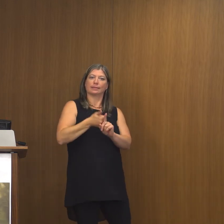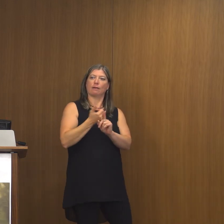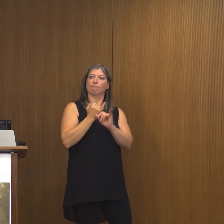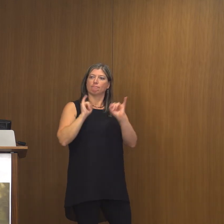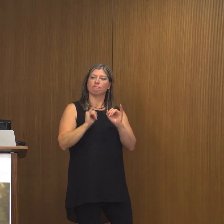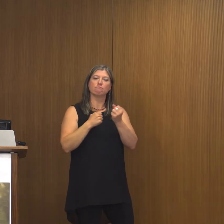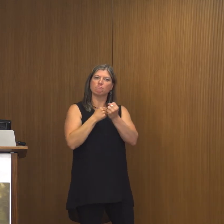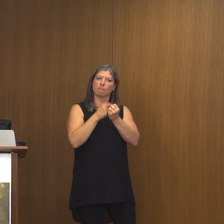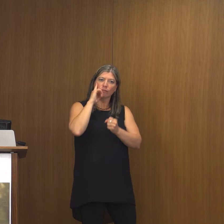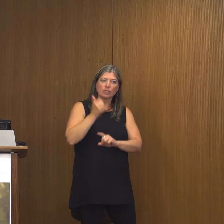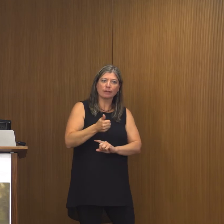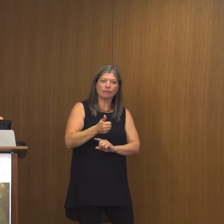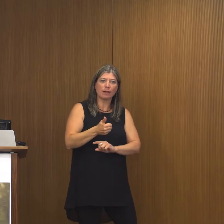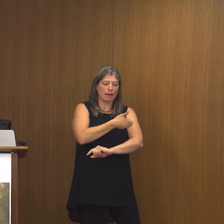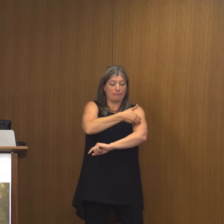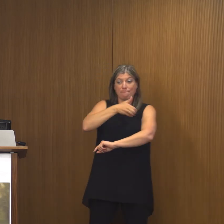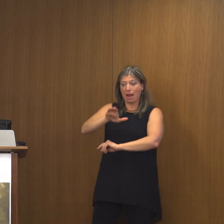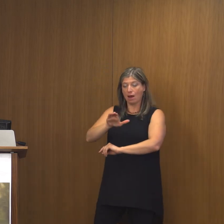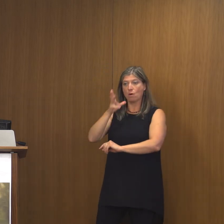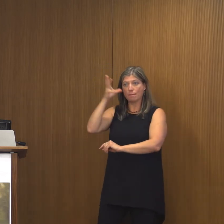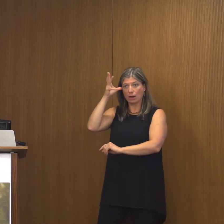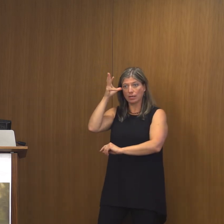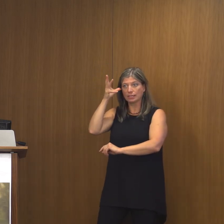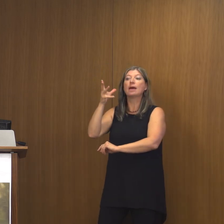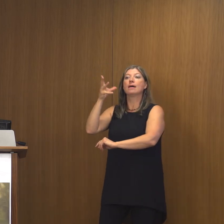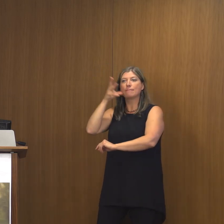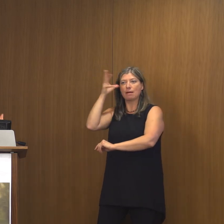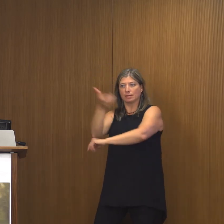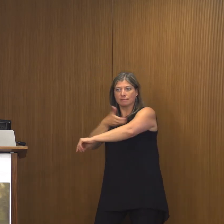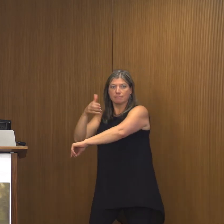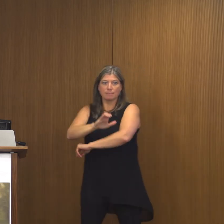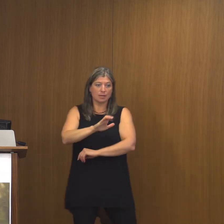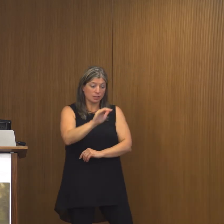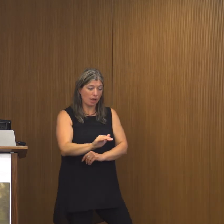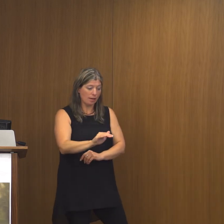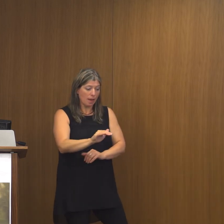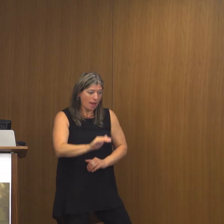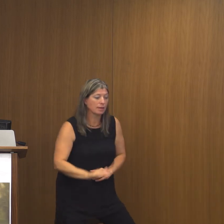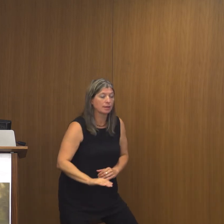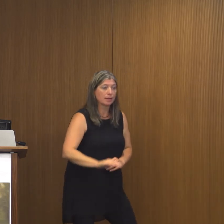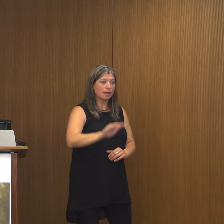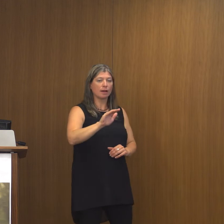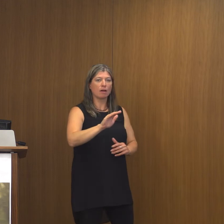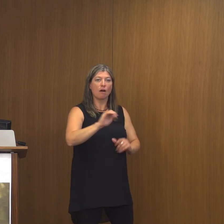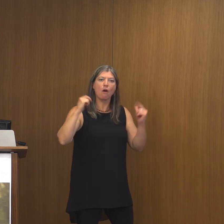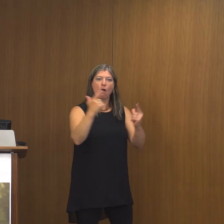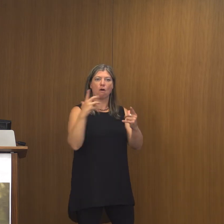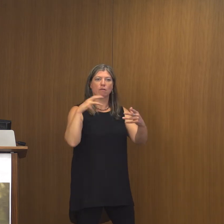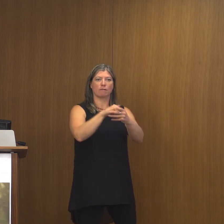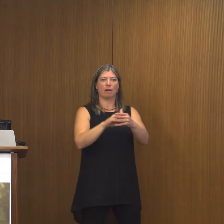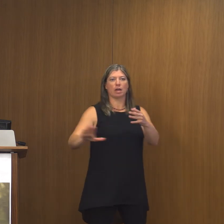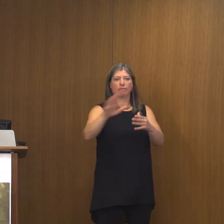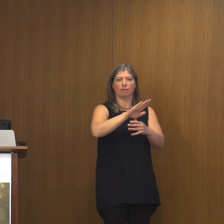have parents empowered so that their children feel empowered, and bottom line, everybody is at the table and participating in the decisions that pertain